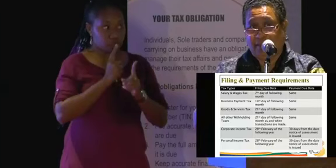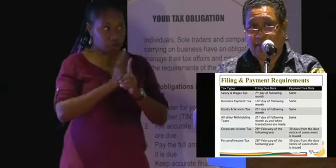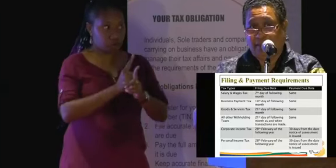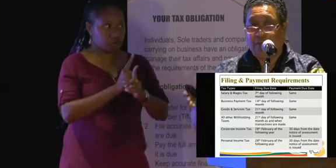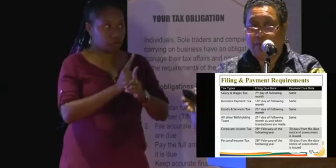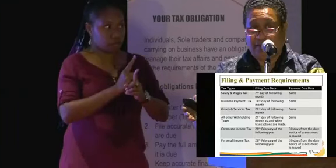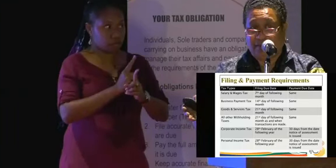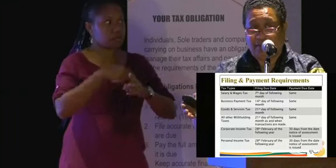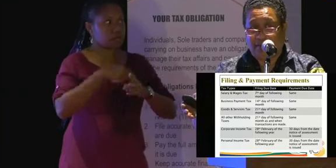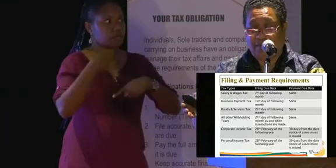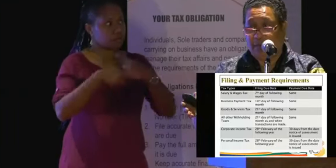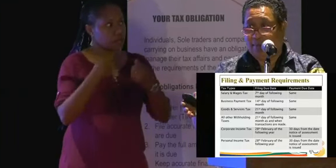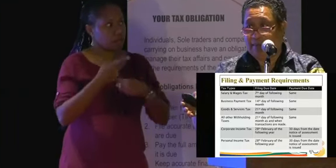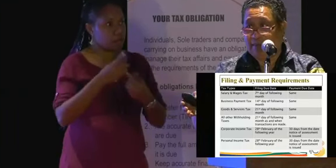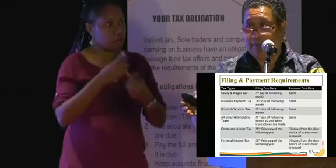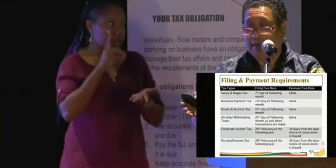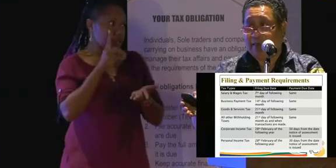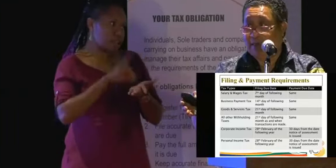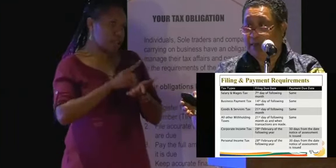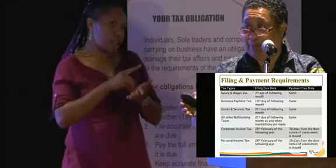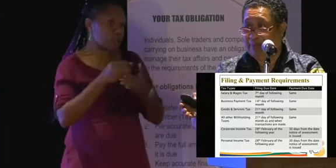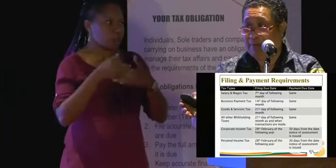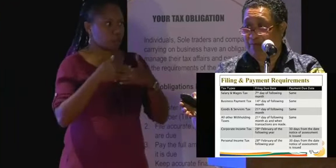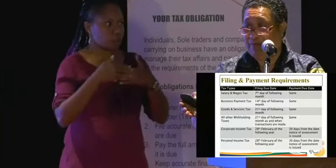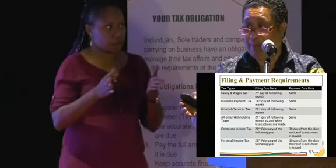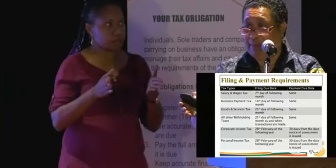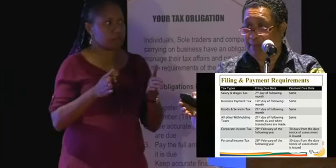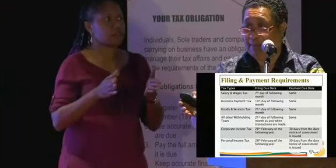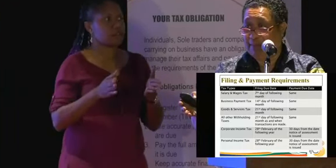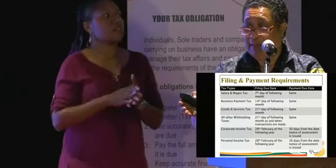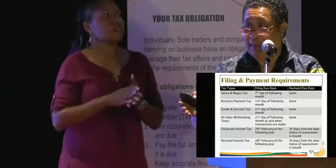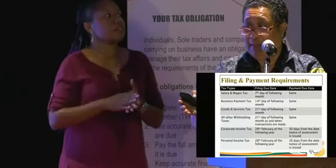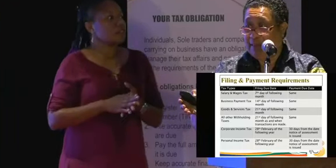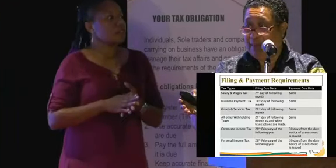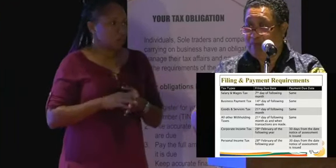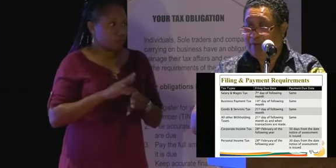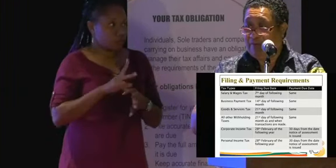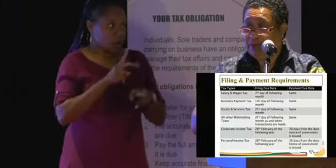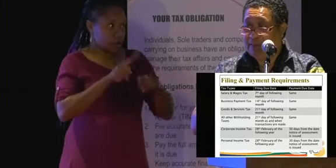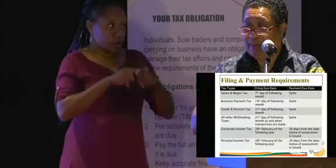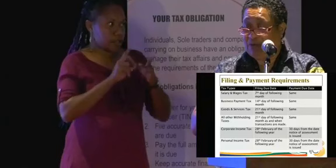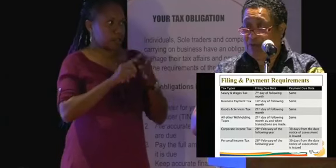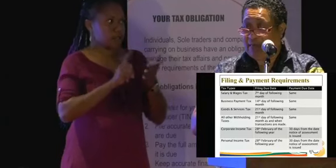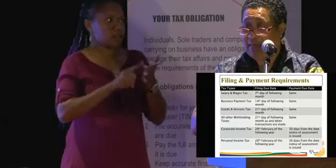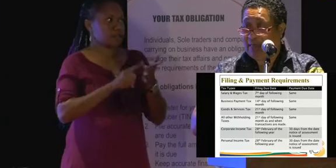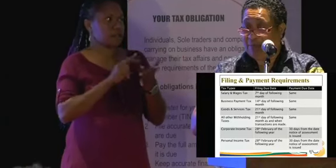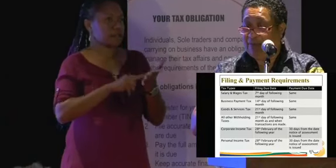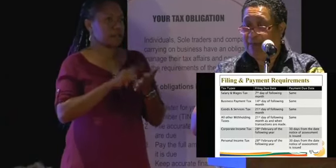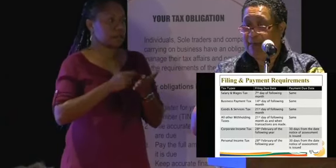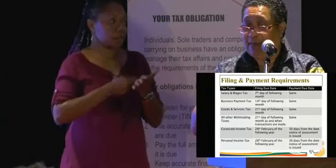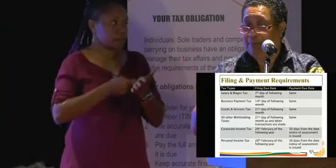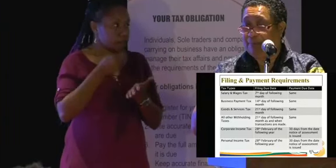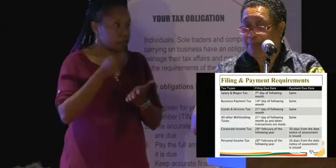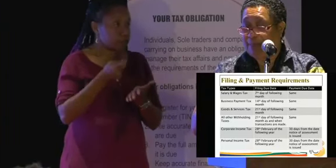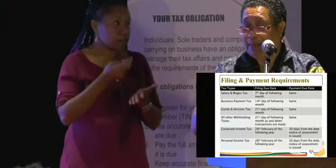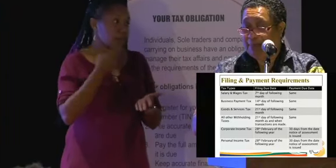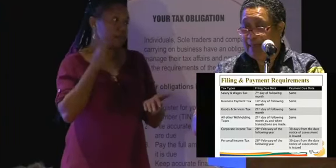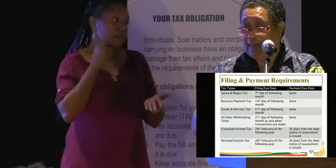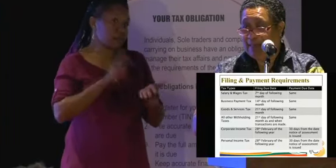onwards to these requirements, the filing and the payment requirements. So if I register today and I'm given